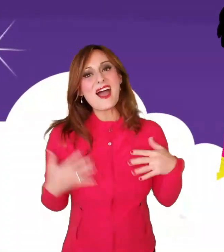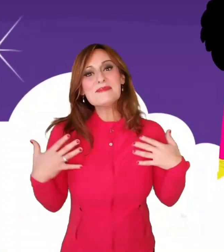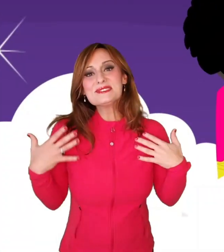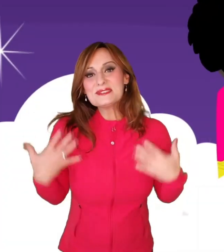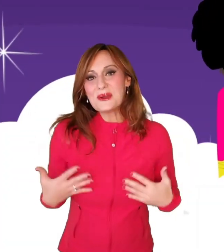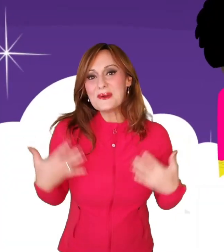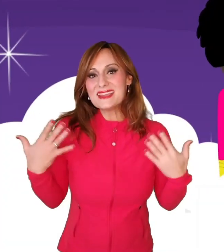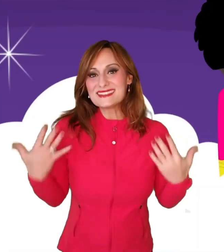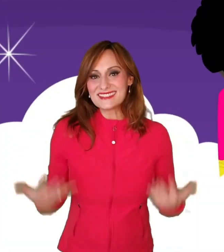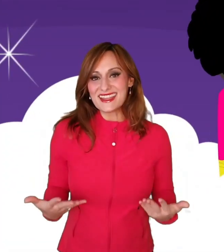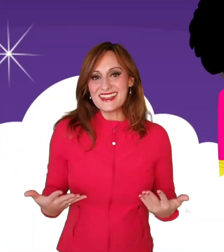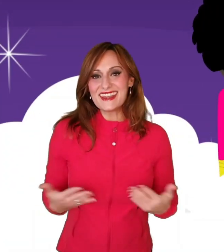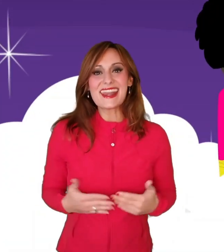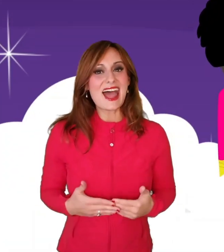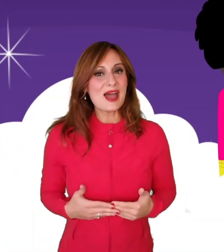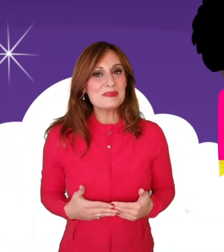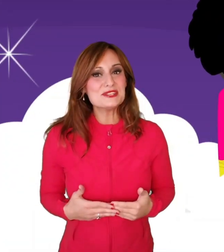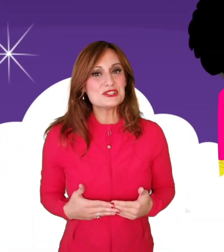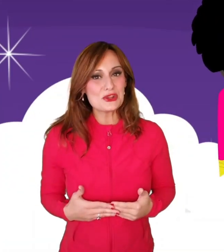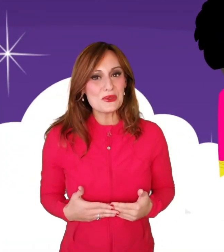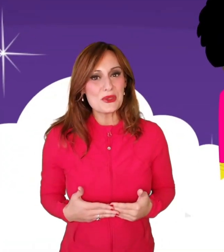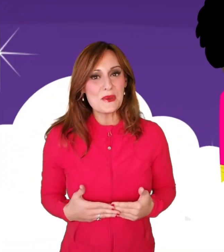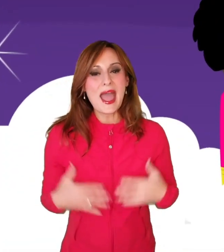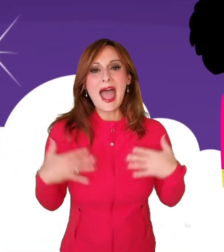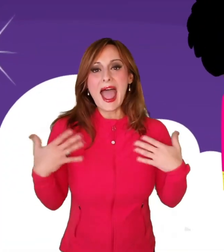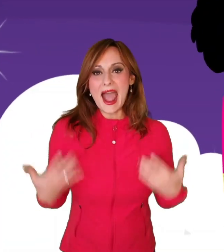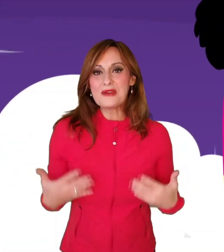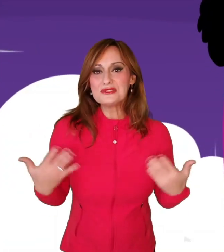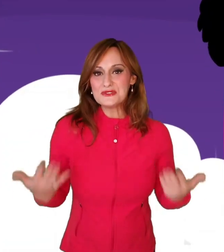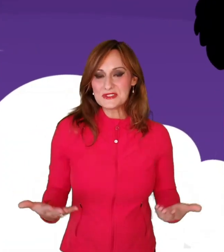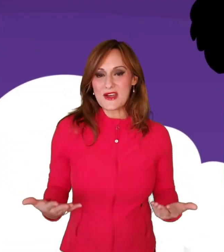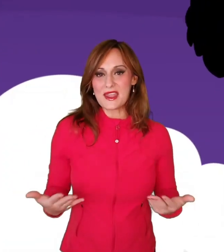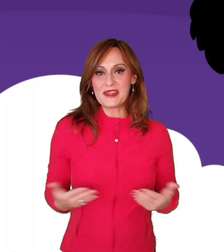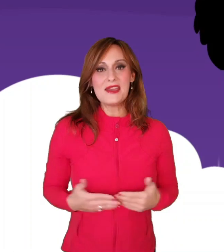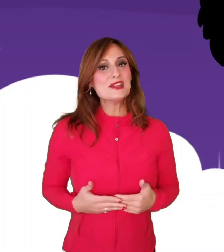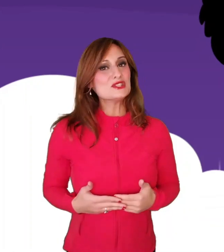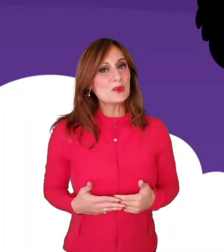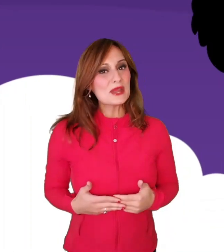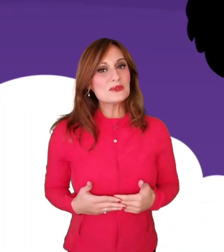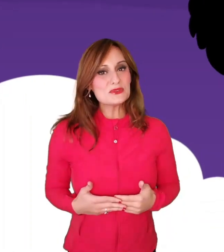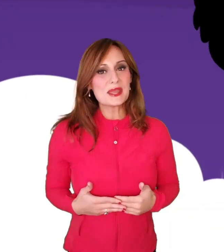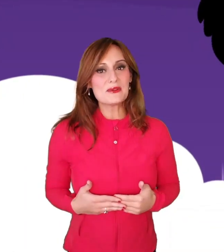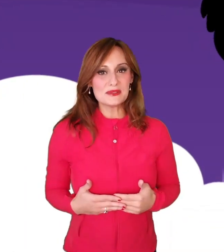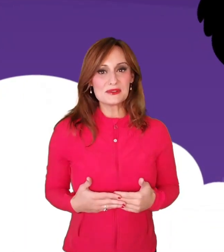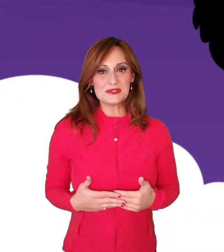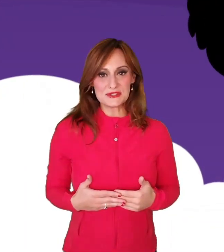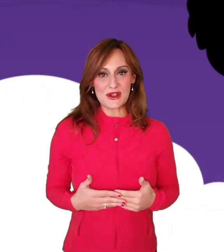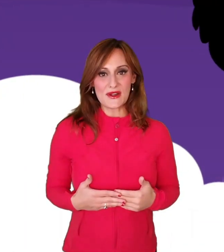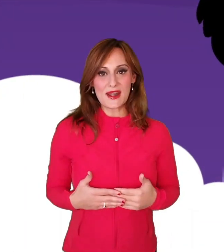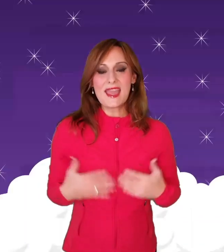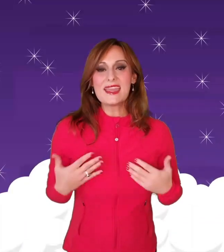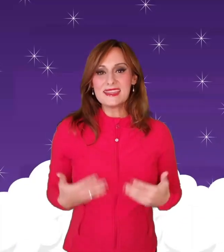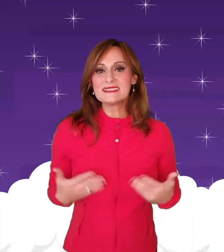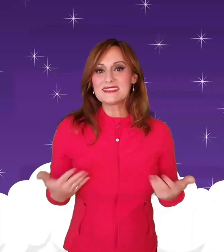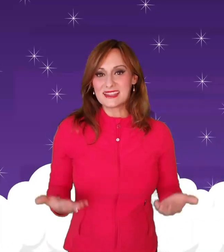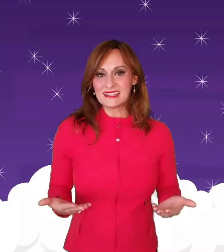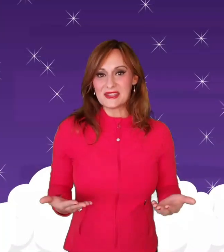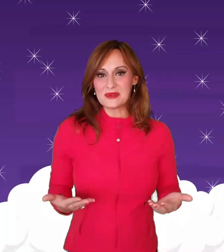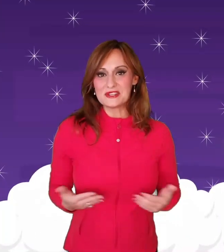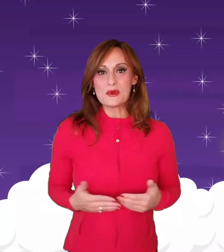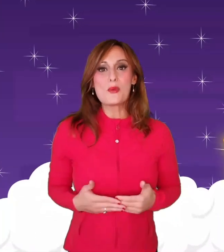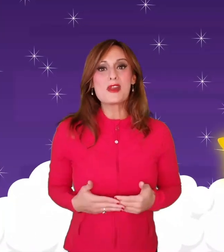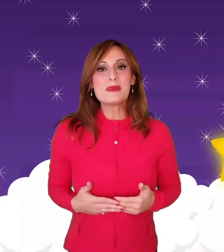Hey everyone, I'm so excited and happy to show you how to sign Twinkle Twinkle Little Star in